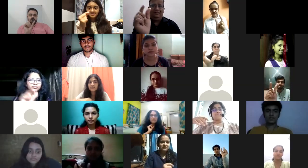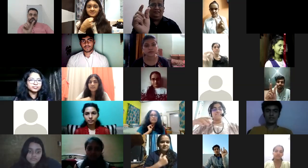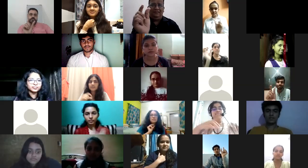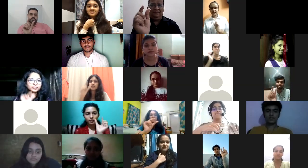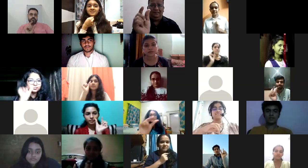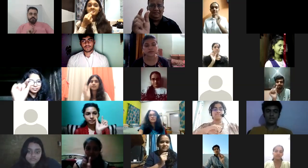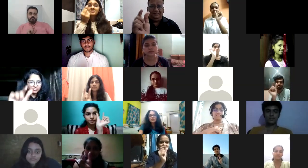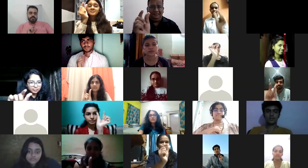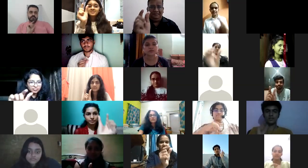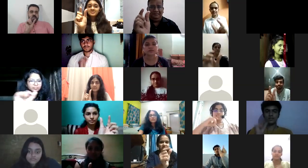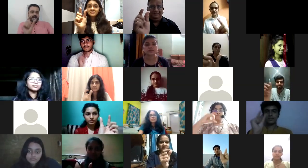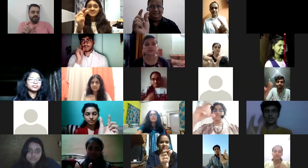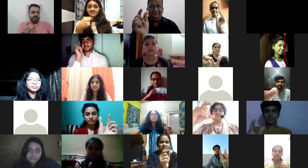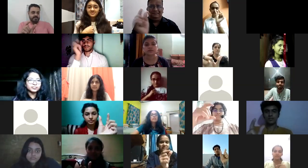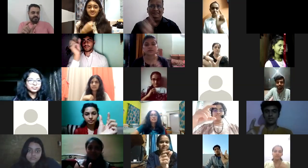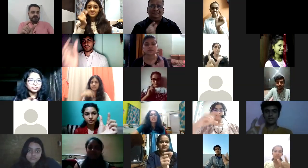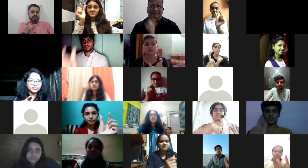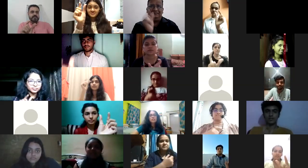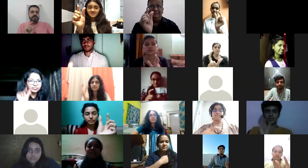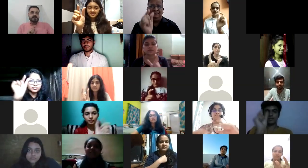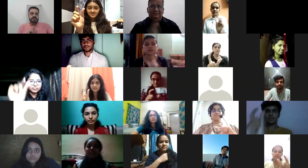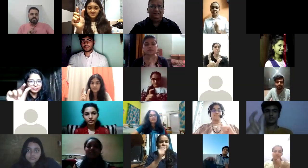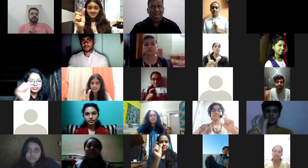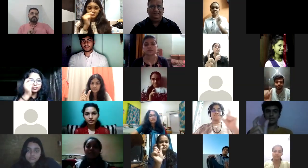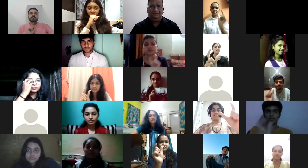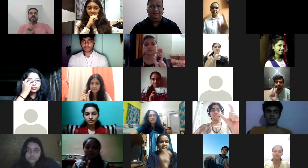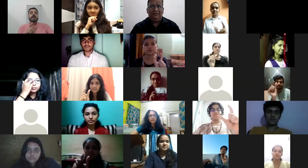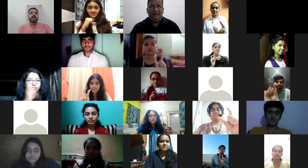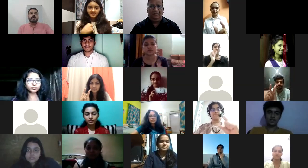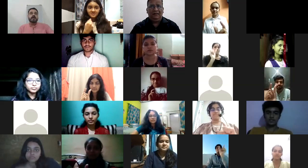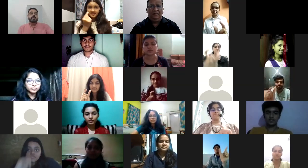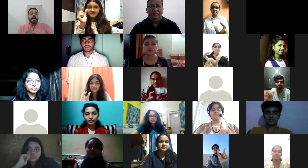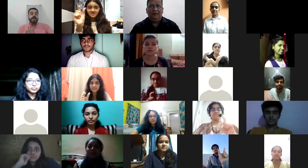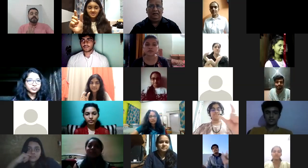You. Uncle. If this is uncle, how would aunt be?